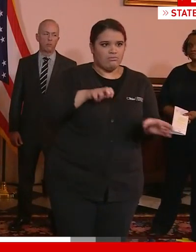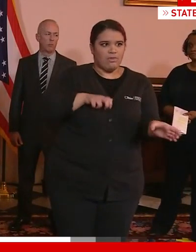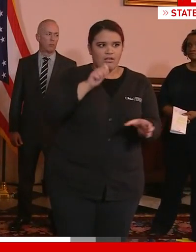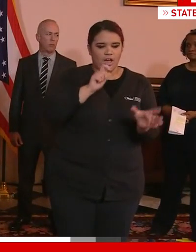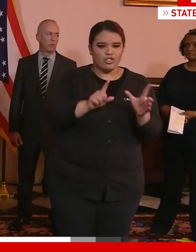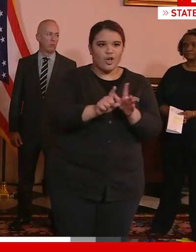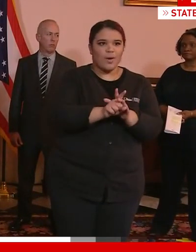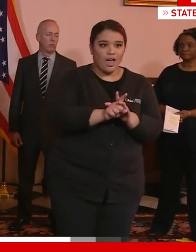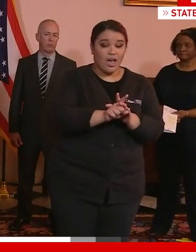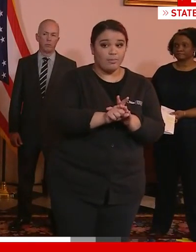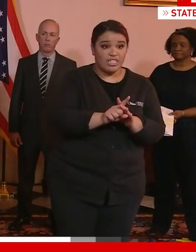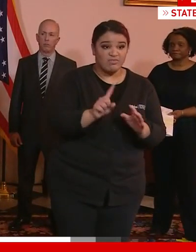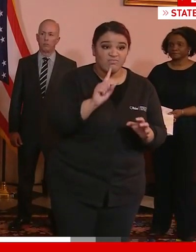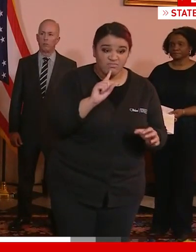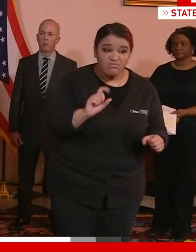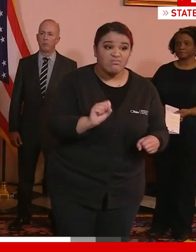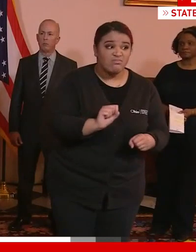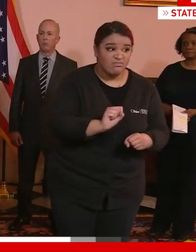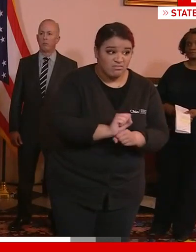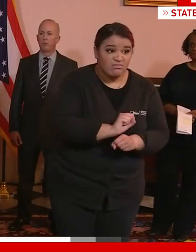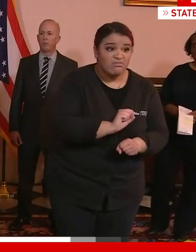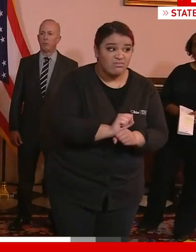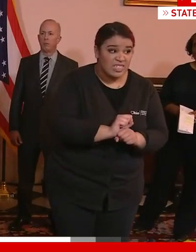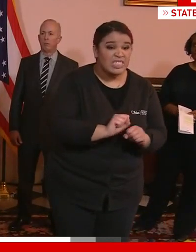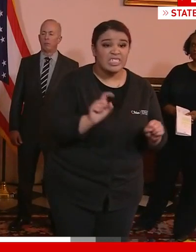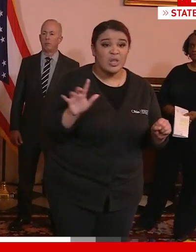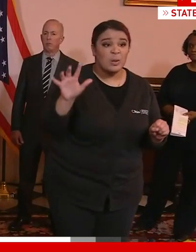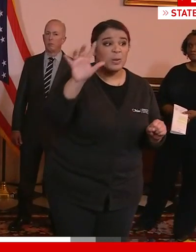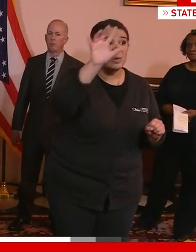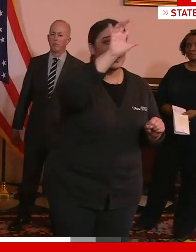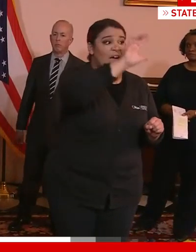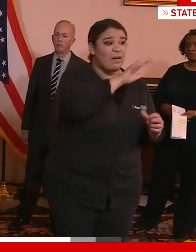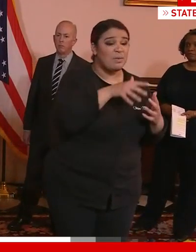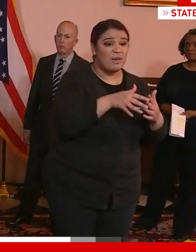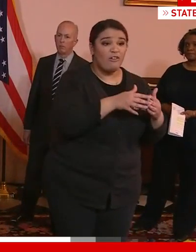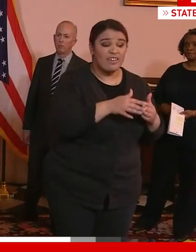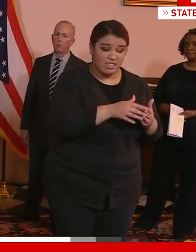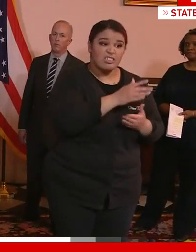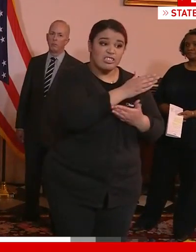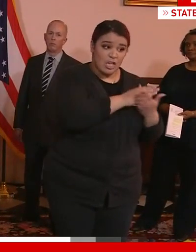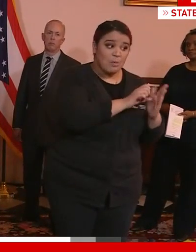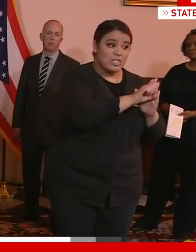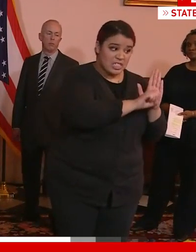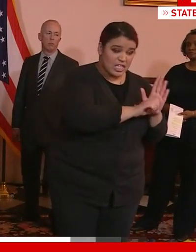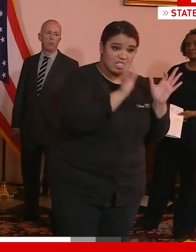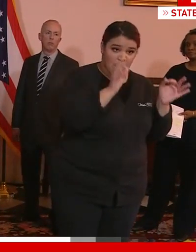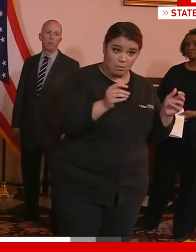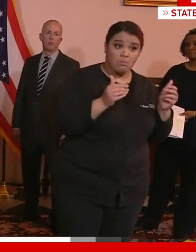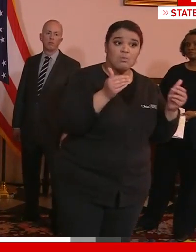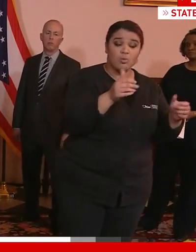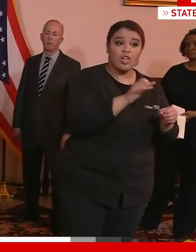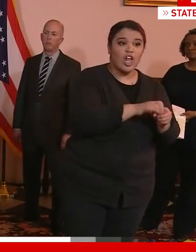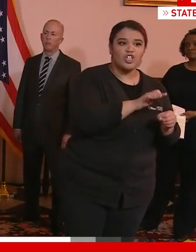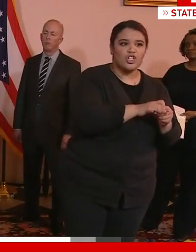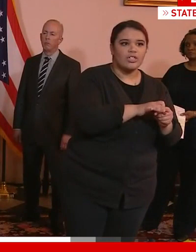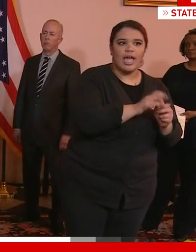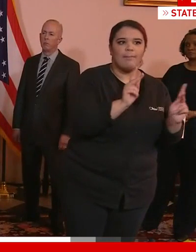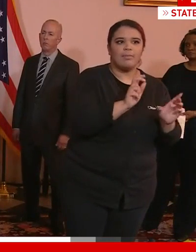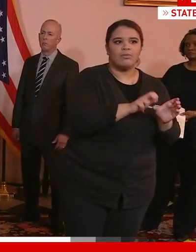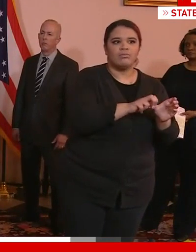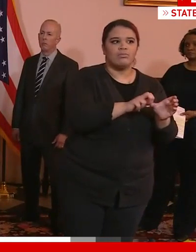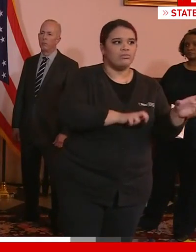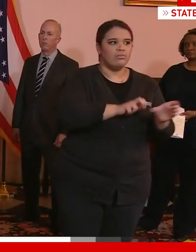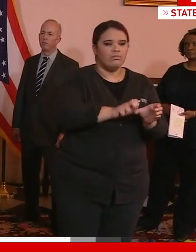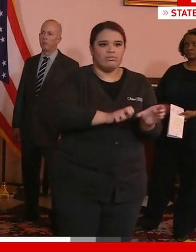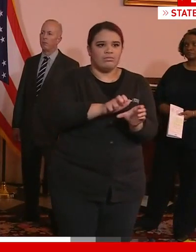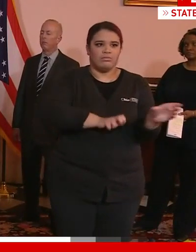That is indeed what happened in the states where they did try to conduct elections today. In many cases, poll workers just didn't